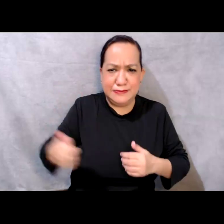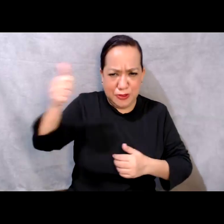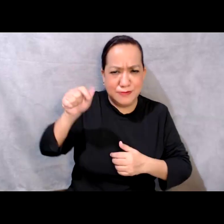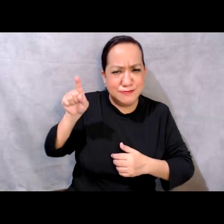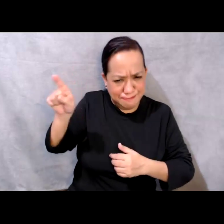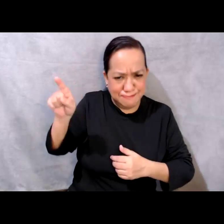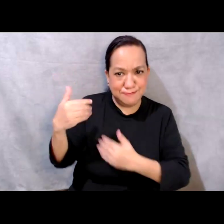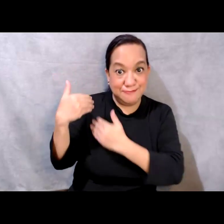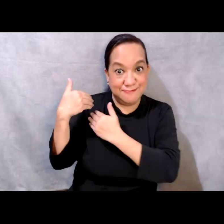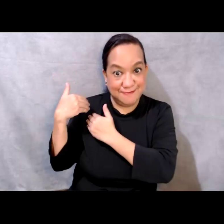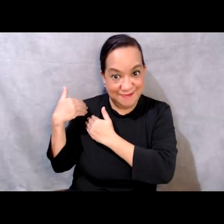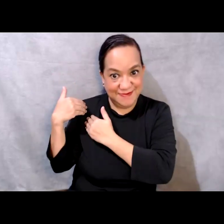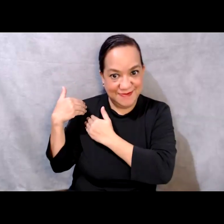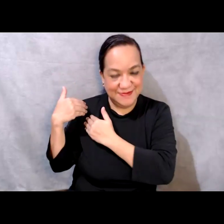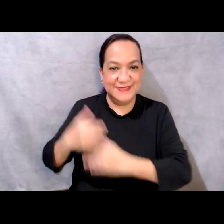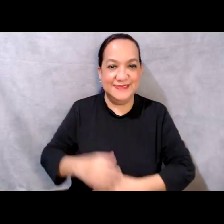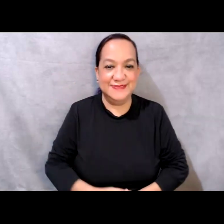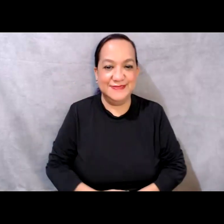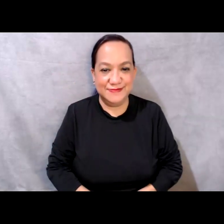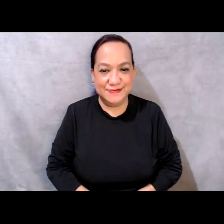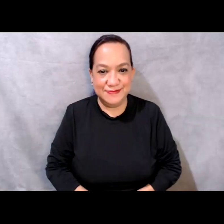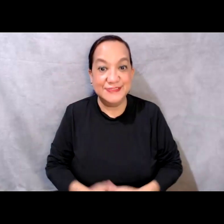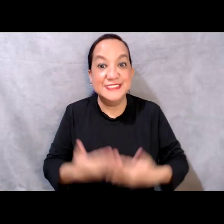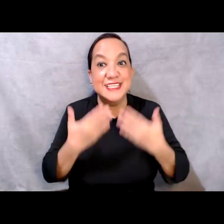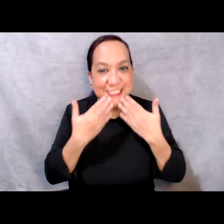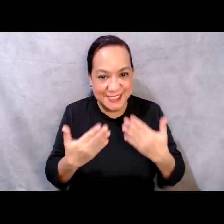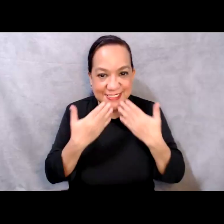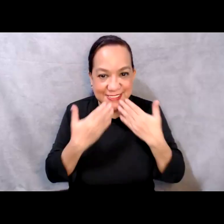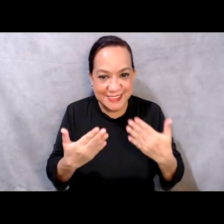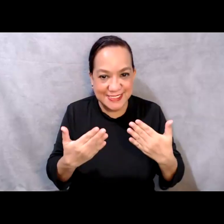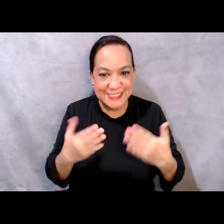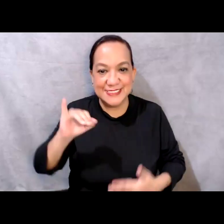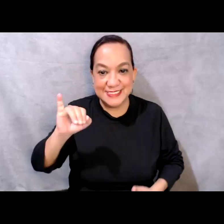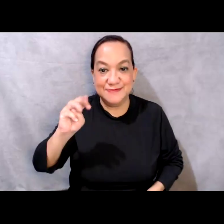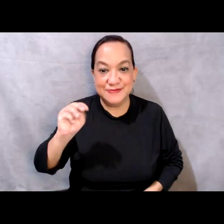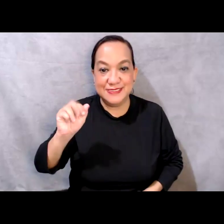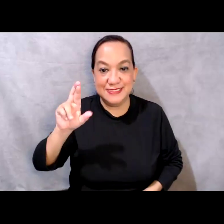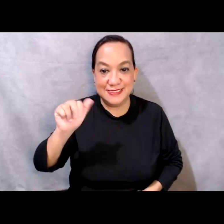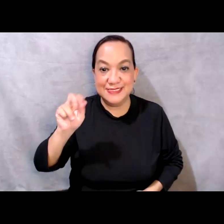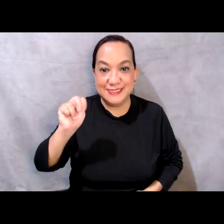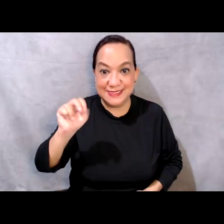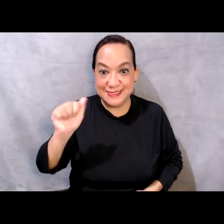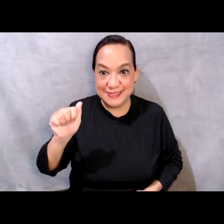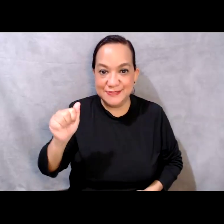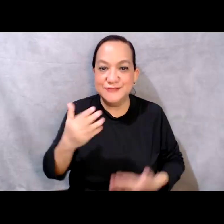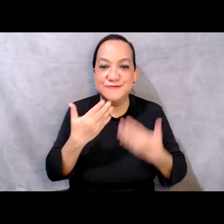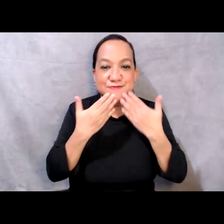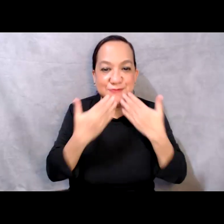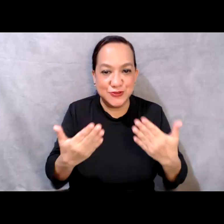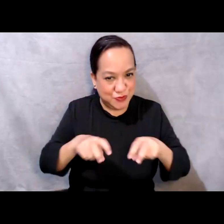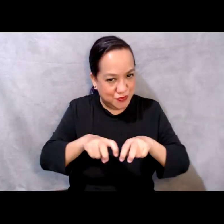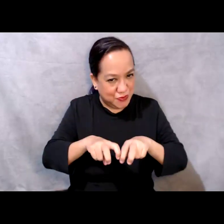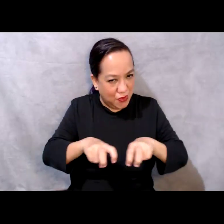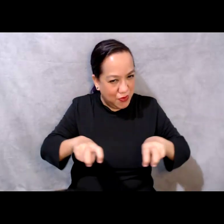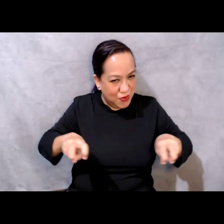Thank you, Imrana, and thank you to all our panelists for your extremely rich and frank perspectives.